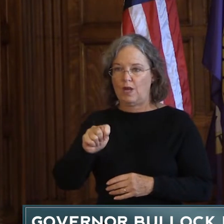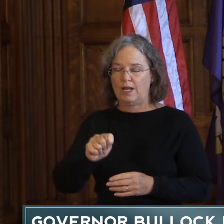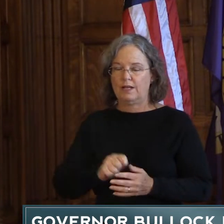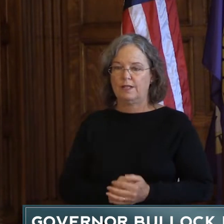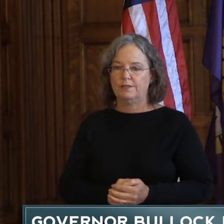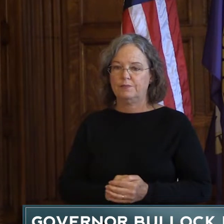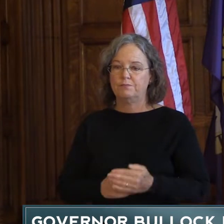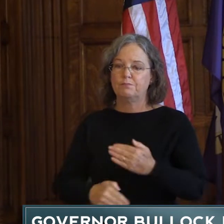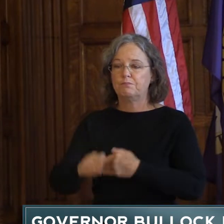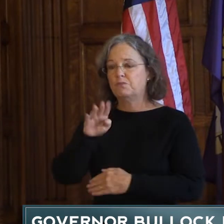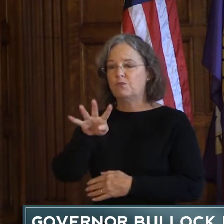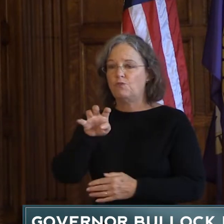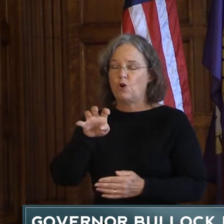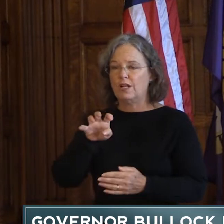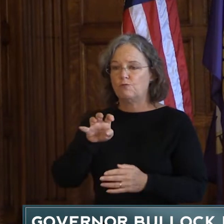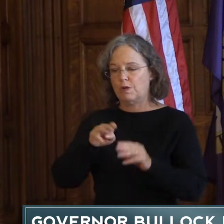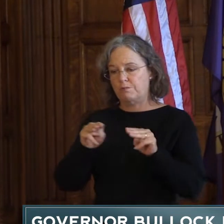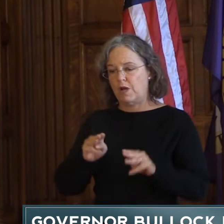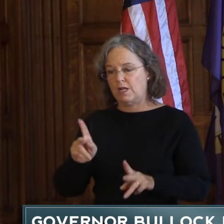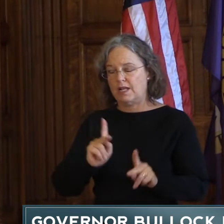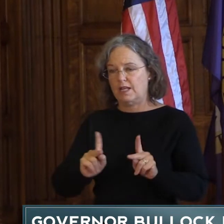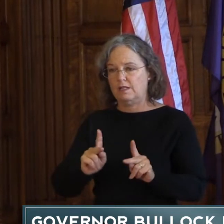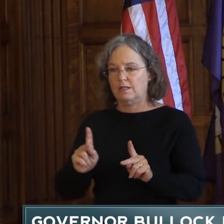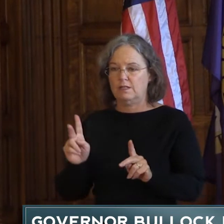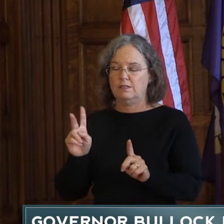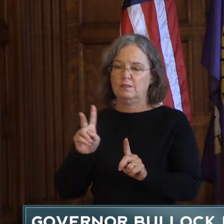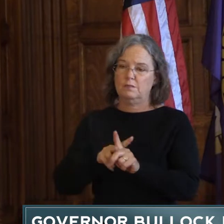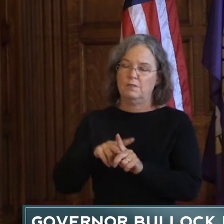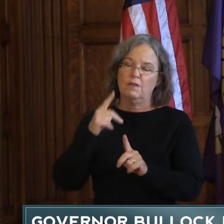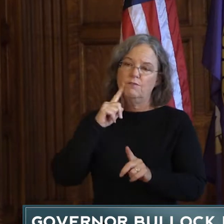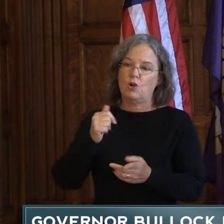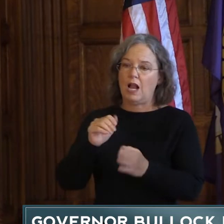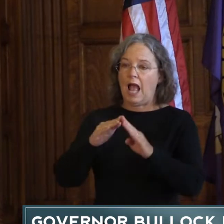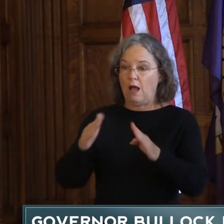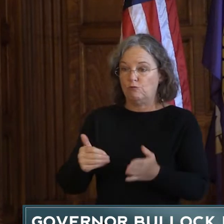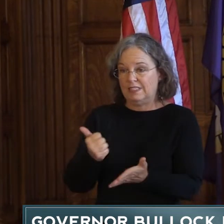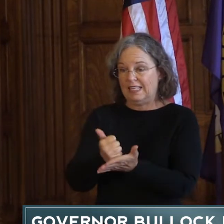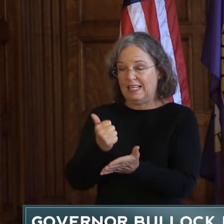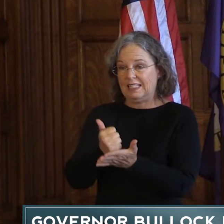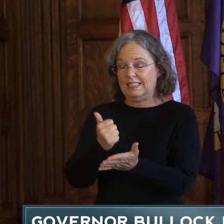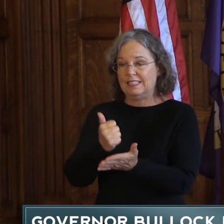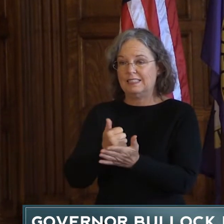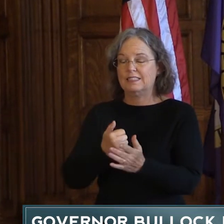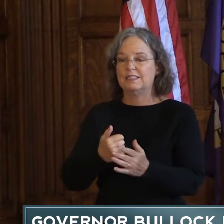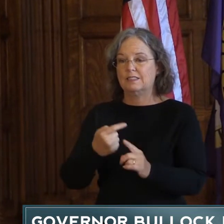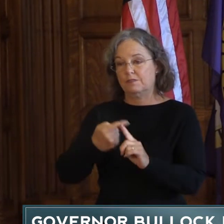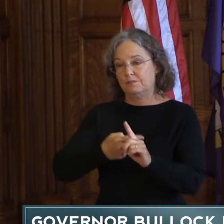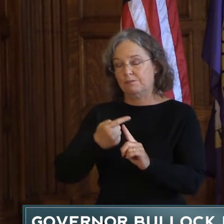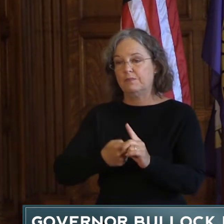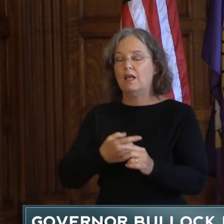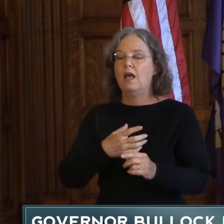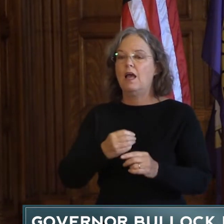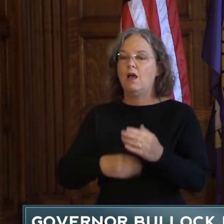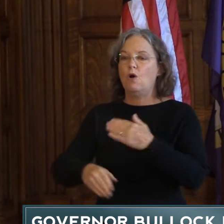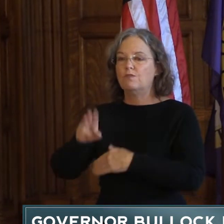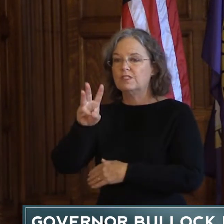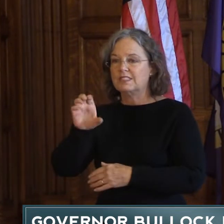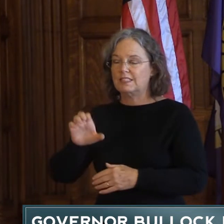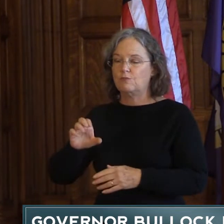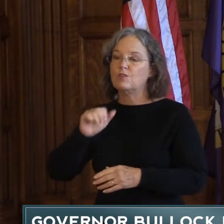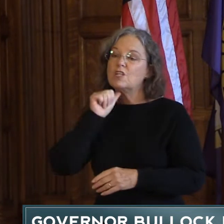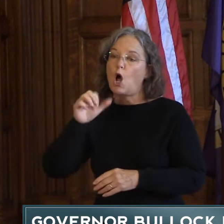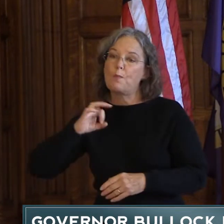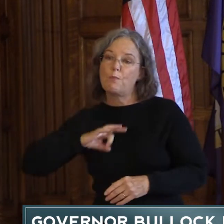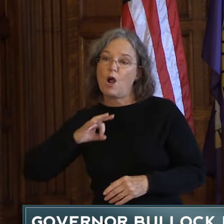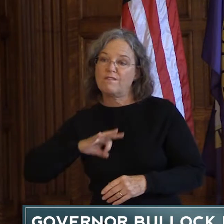Over 400 Montanans submitted applications for housing assistance. Over 600 nonprofits applied for